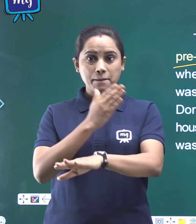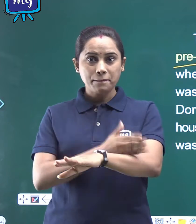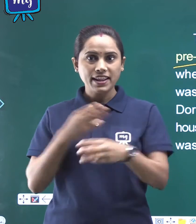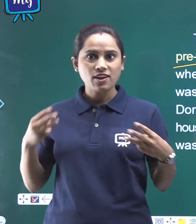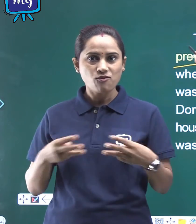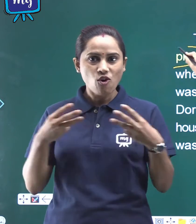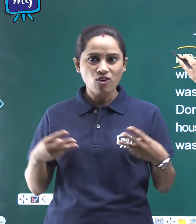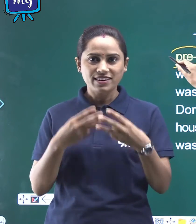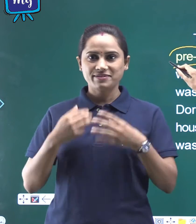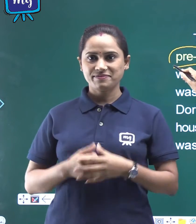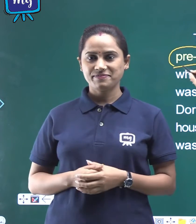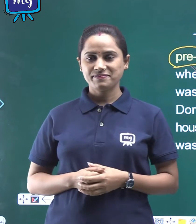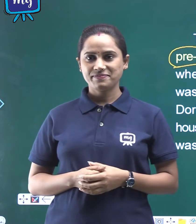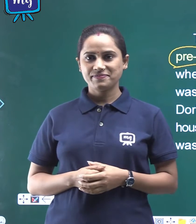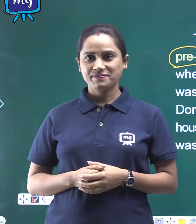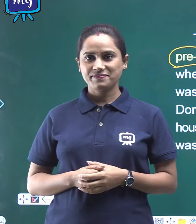pre-war